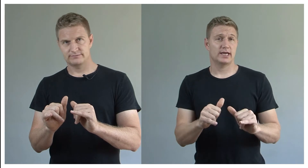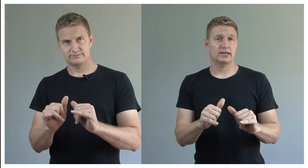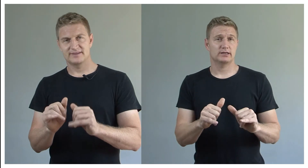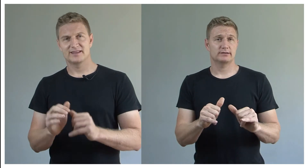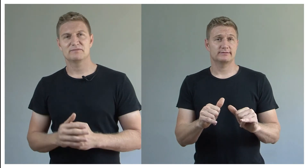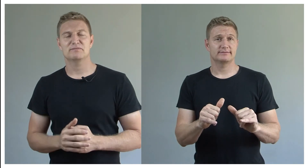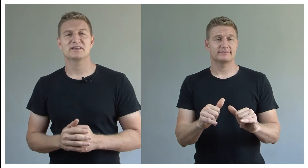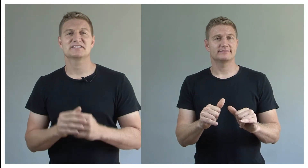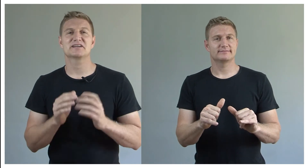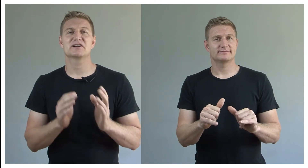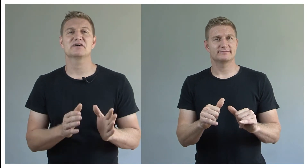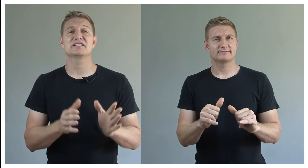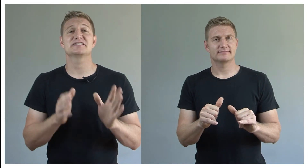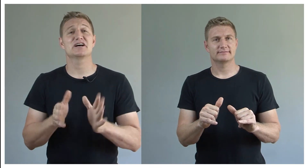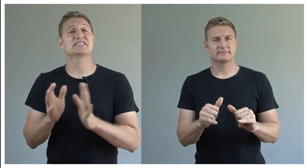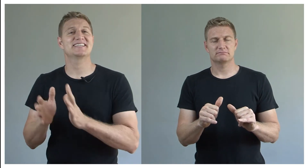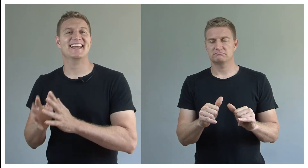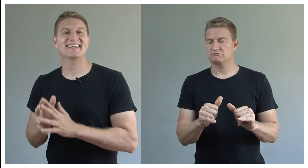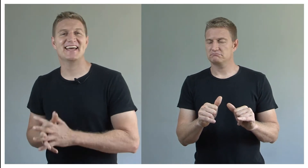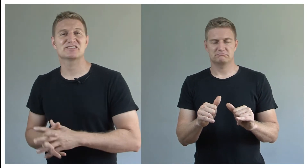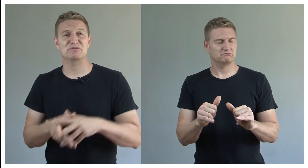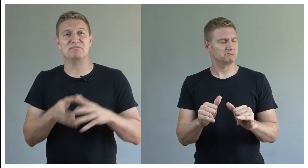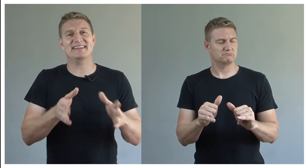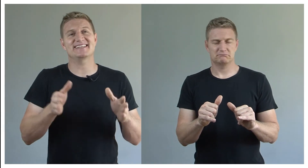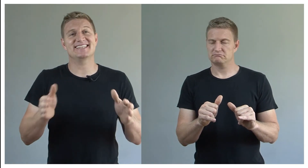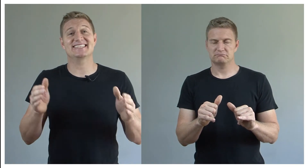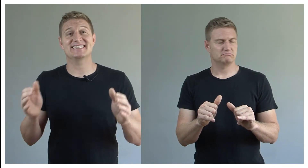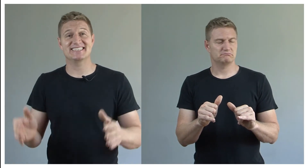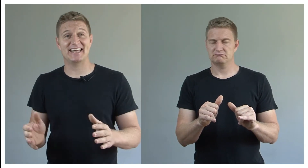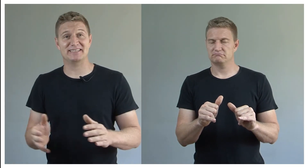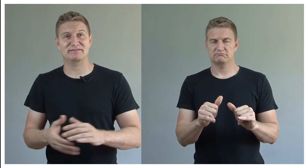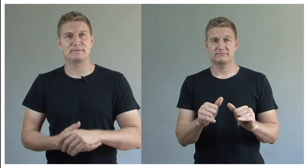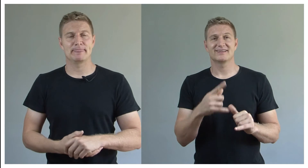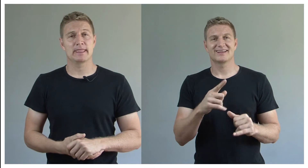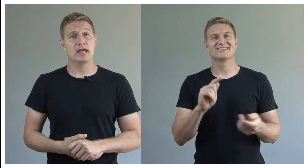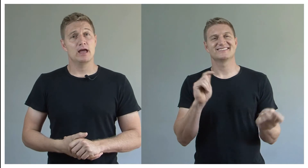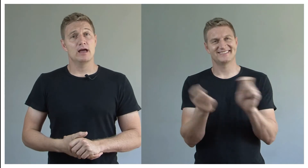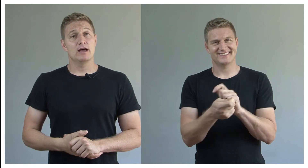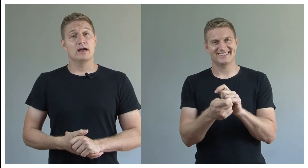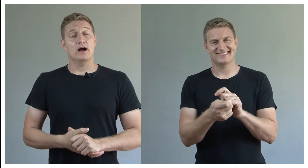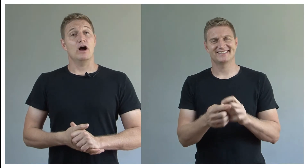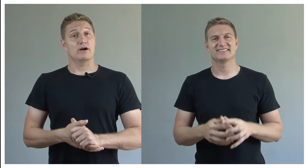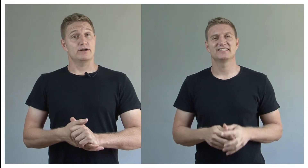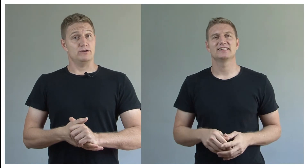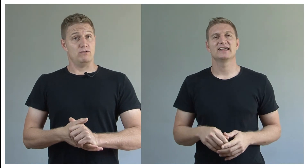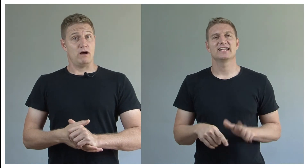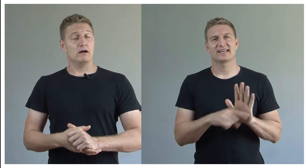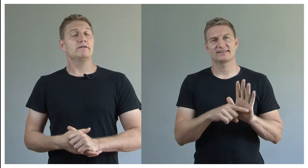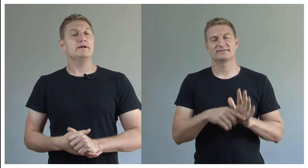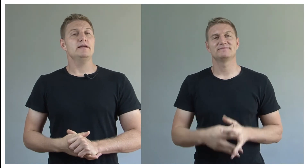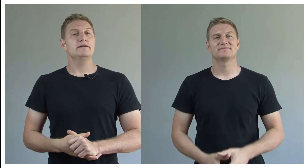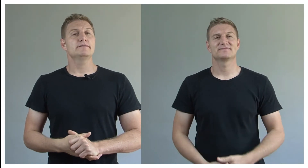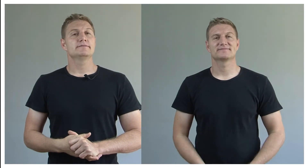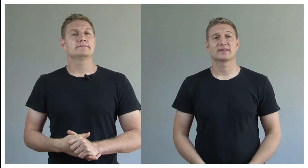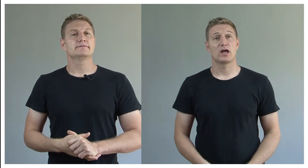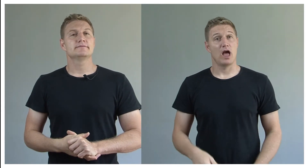means the girl is not staying in the house. You made the sentence negative. Are you hungry?